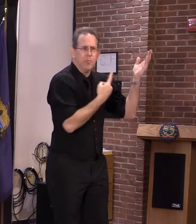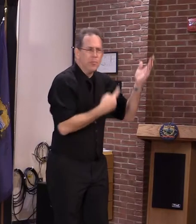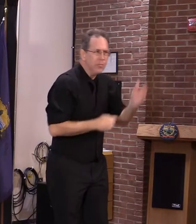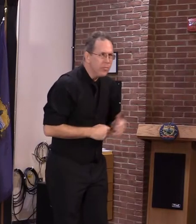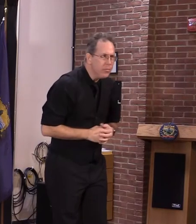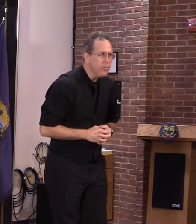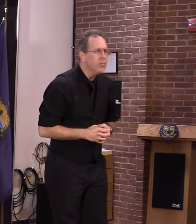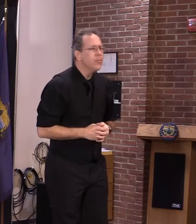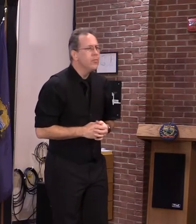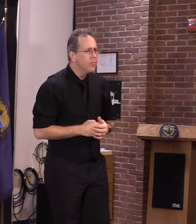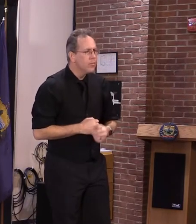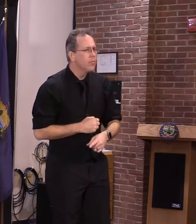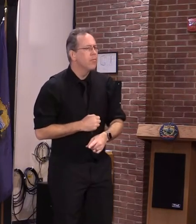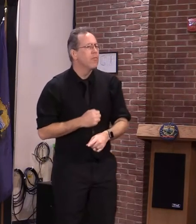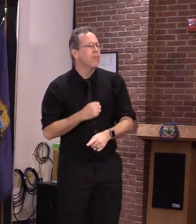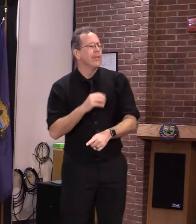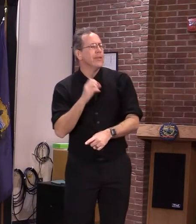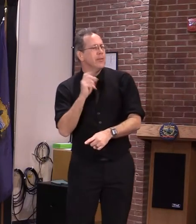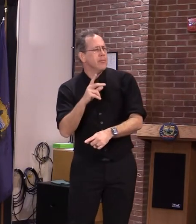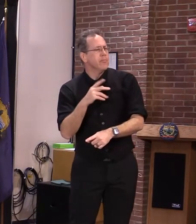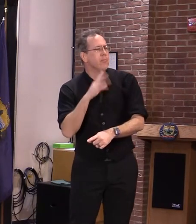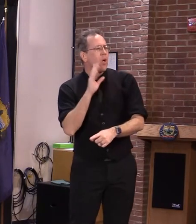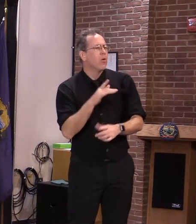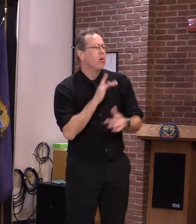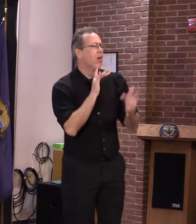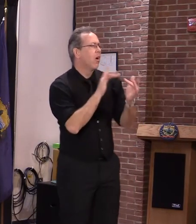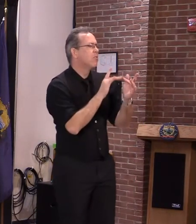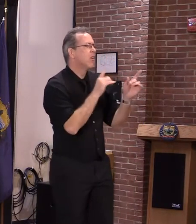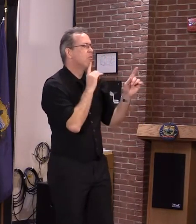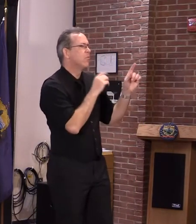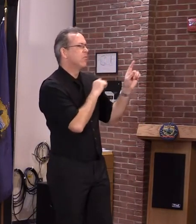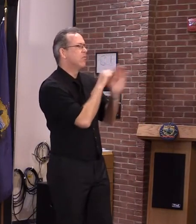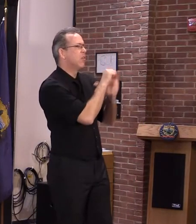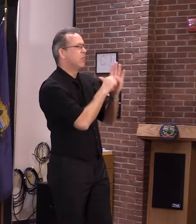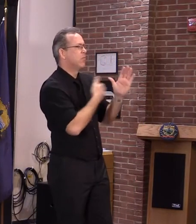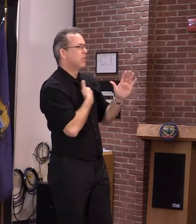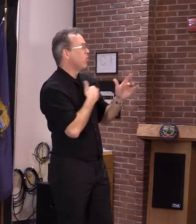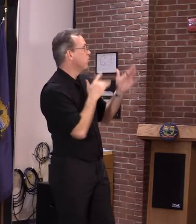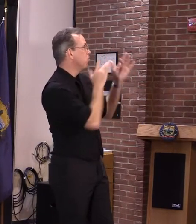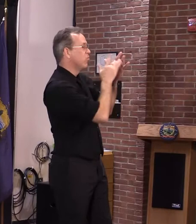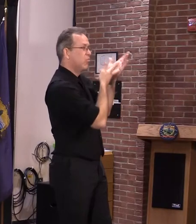now, and if you don't have a response of some sort by the end of the day, feel free to reach out to me.